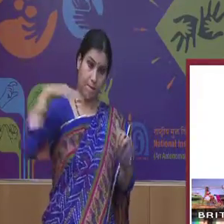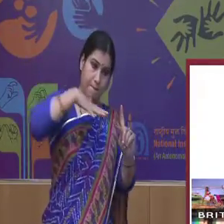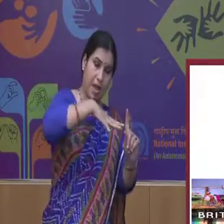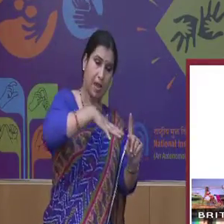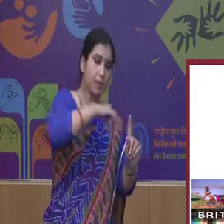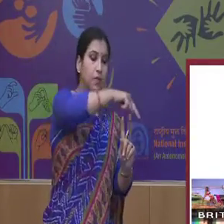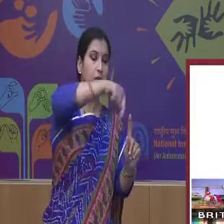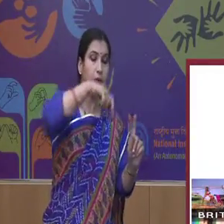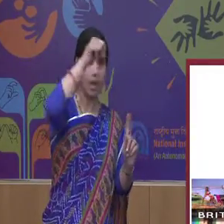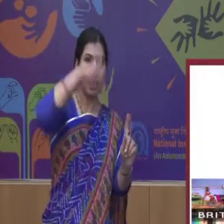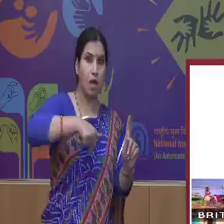society and culture.